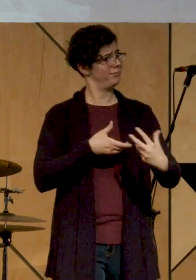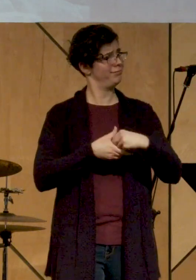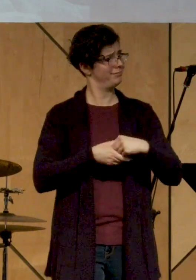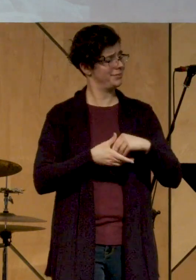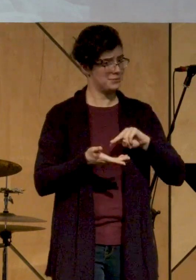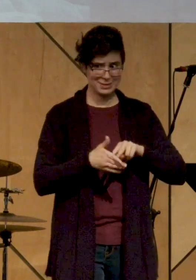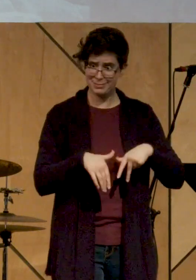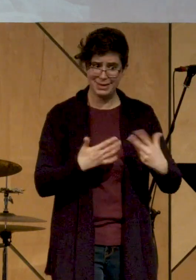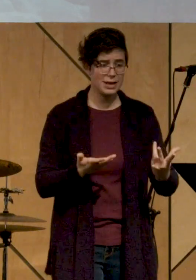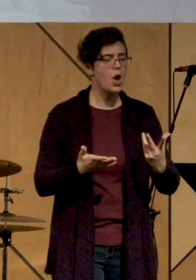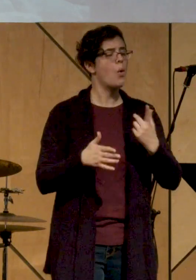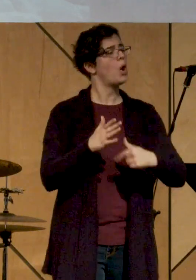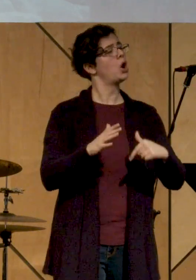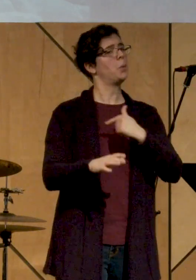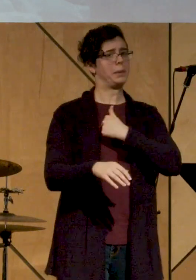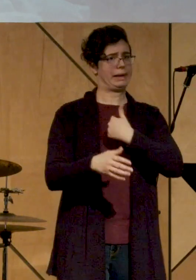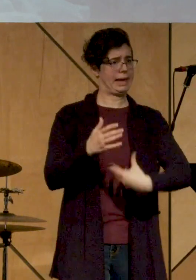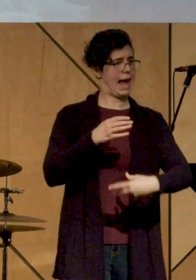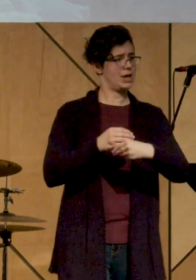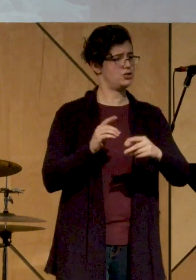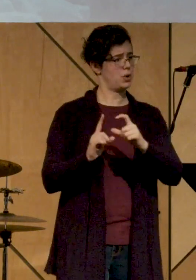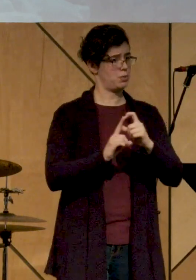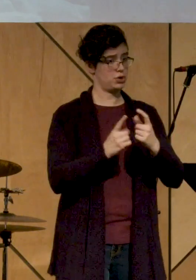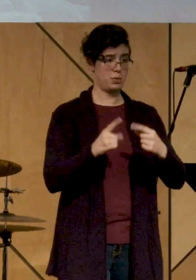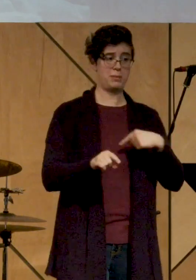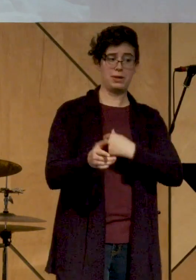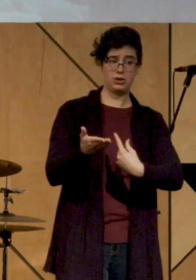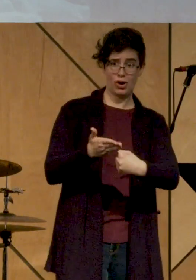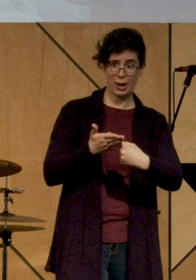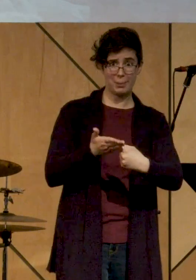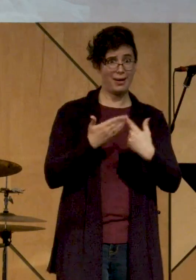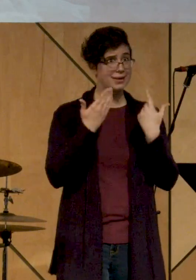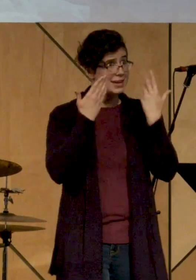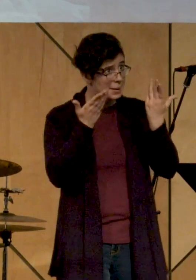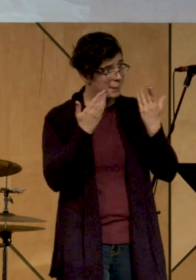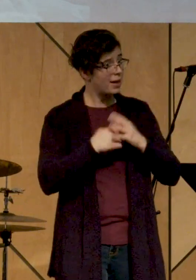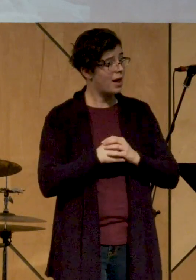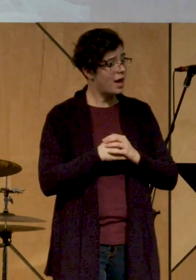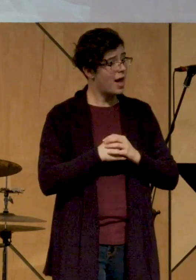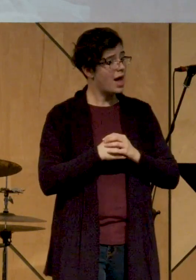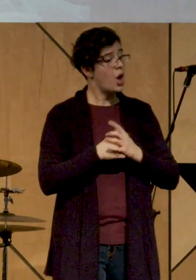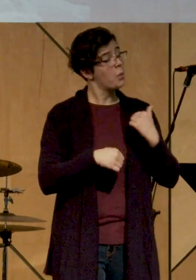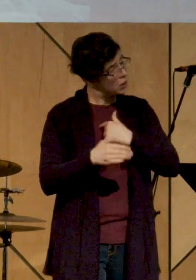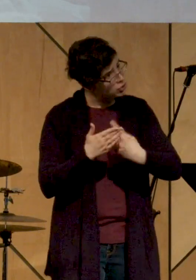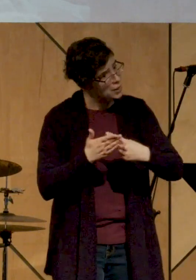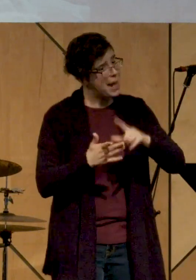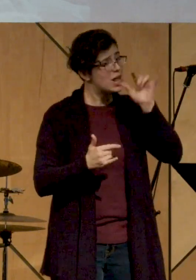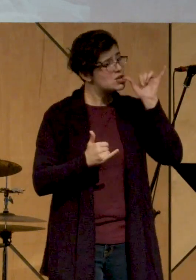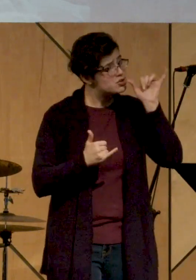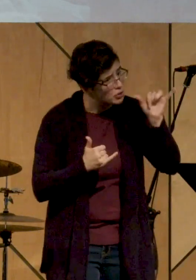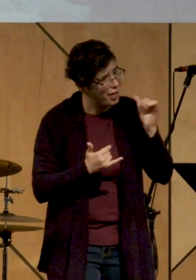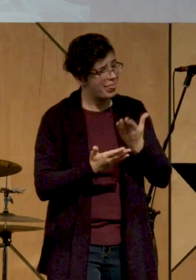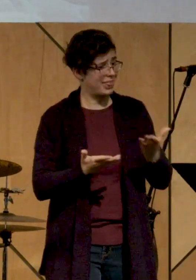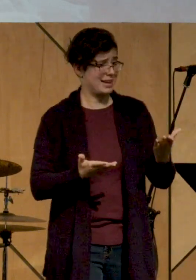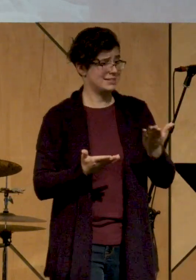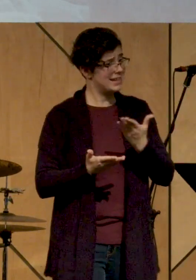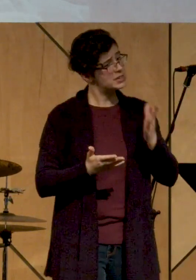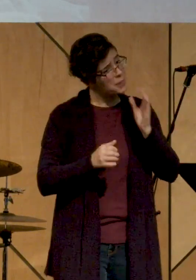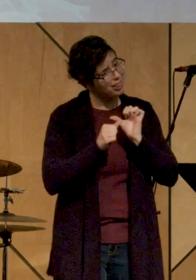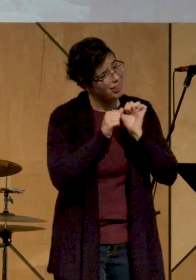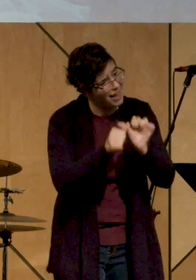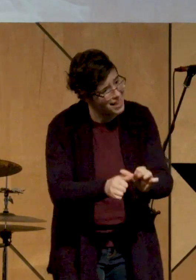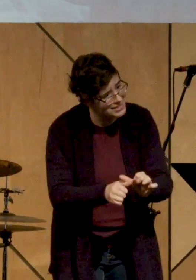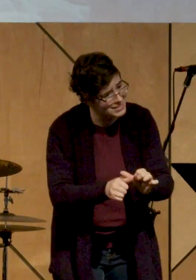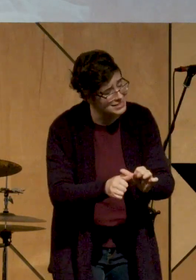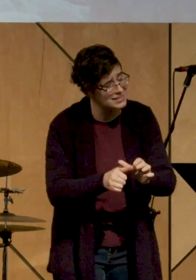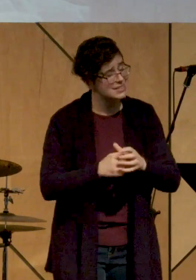we sprinkling into our words when we talk about Jesus? Eternal things. Lasting